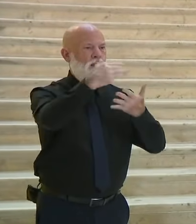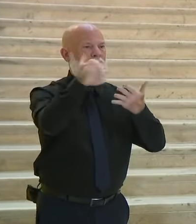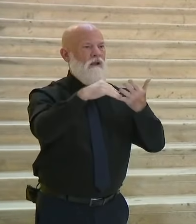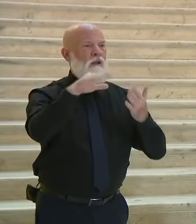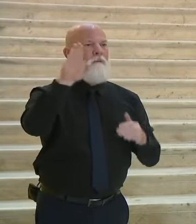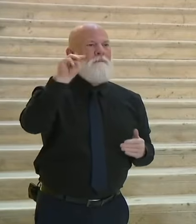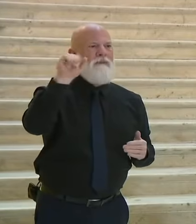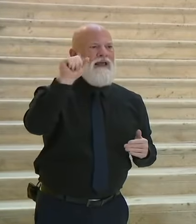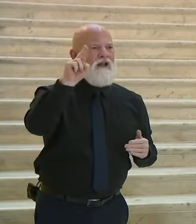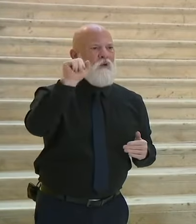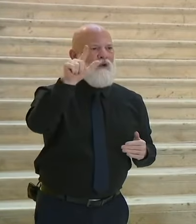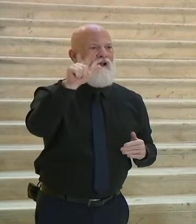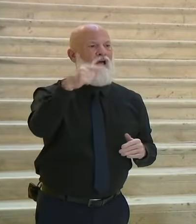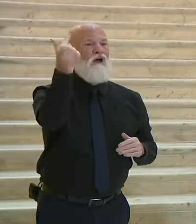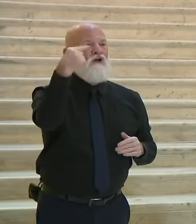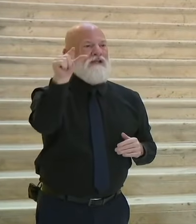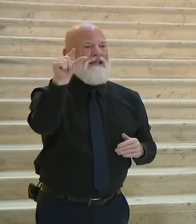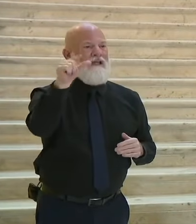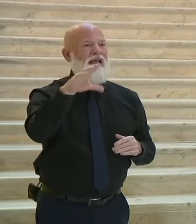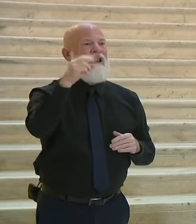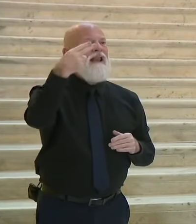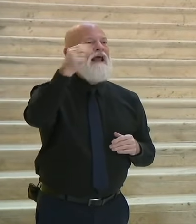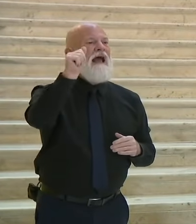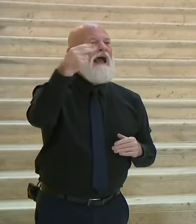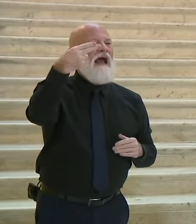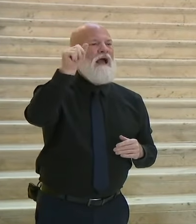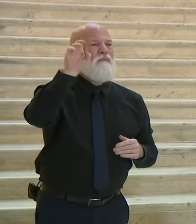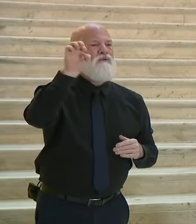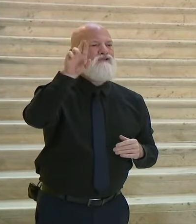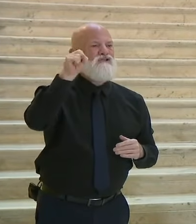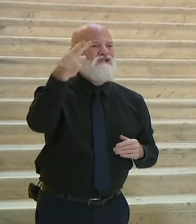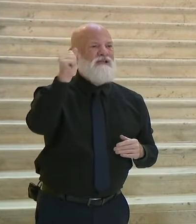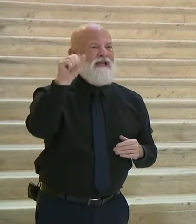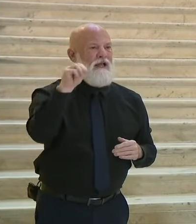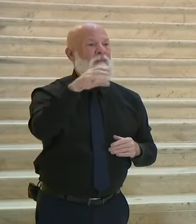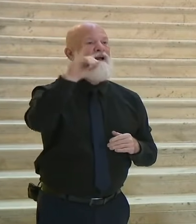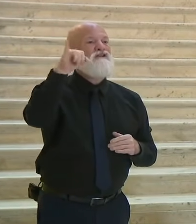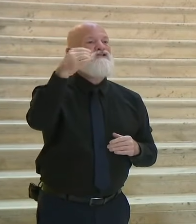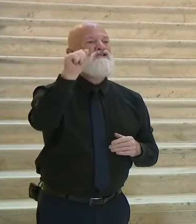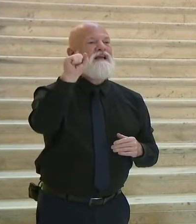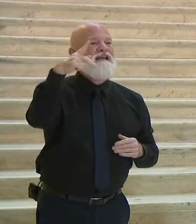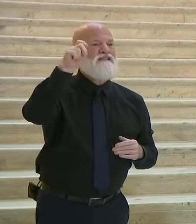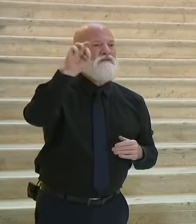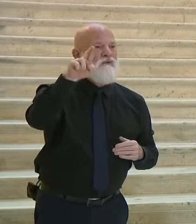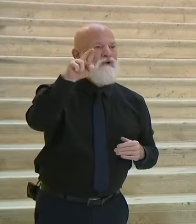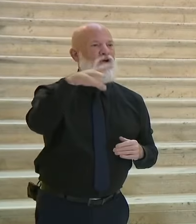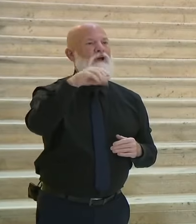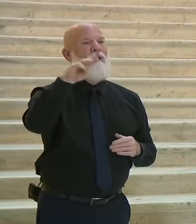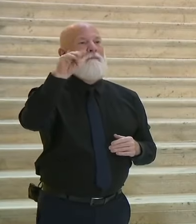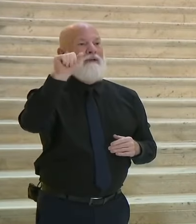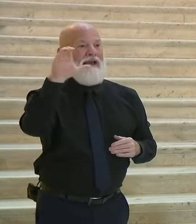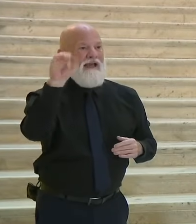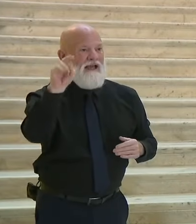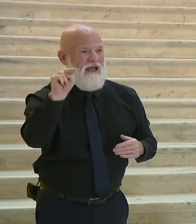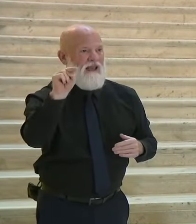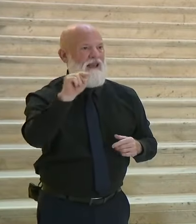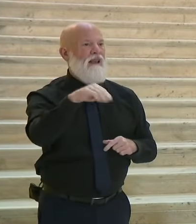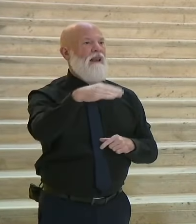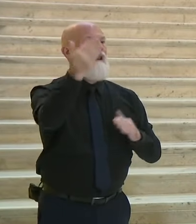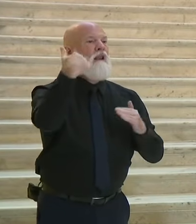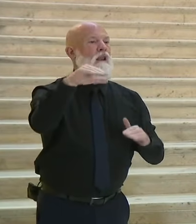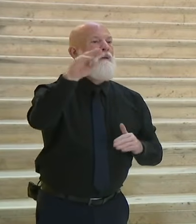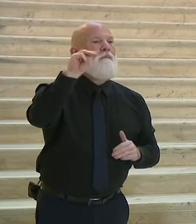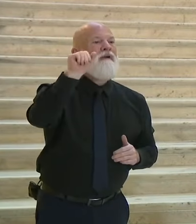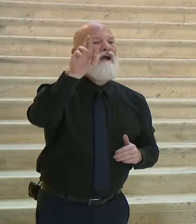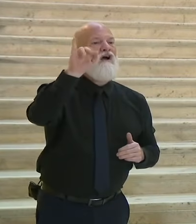Habersham, Harrelson, Hart, Irwin, Jackson, Jasper, Macon, Madison, Marion, Merriweather,